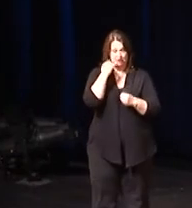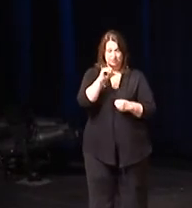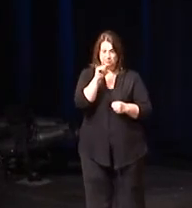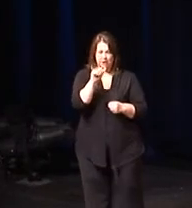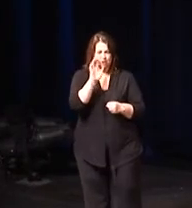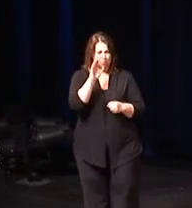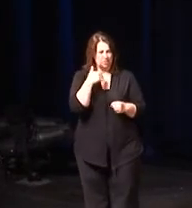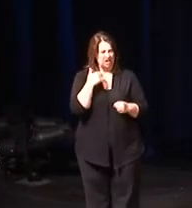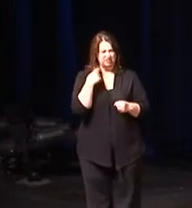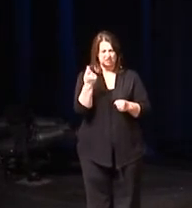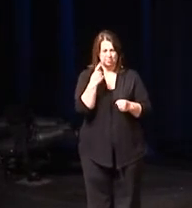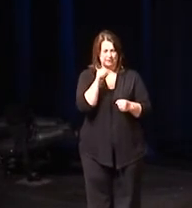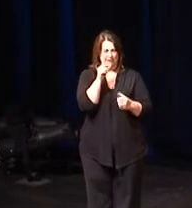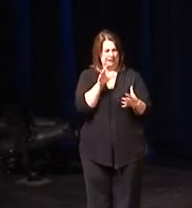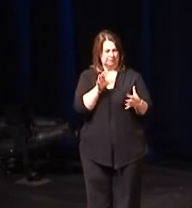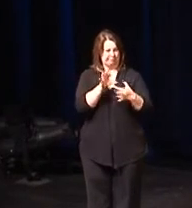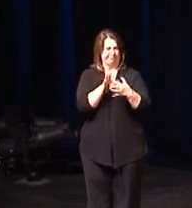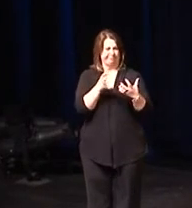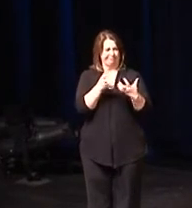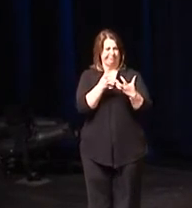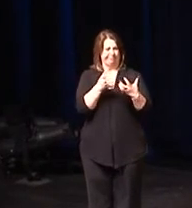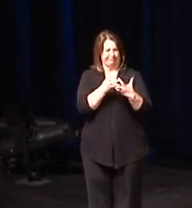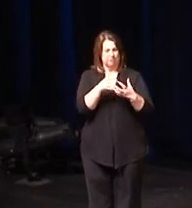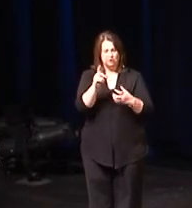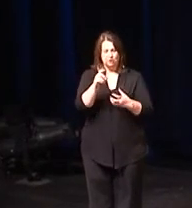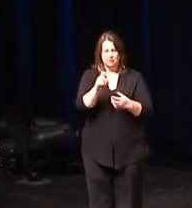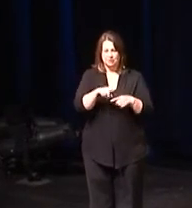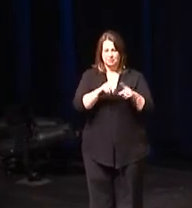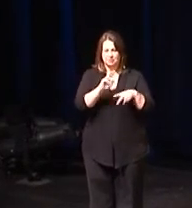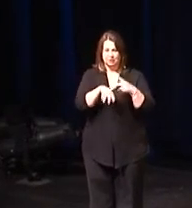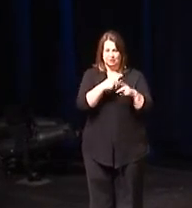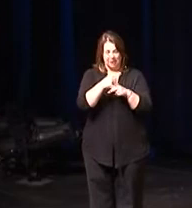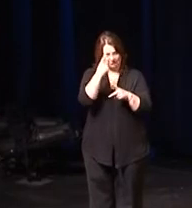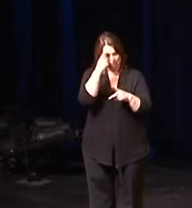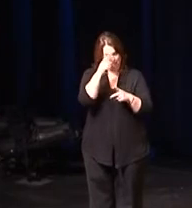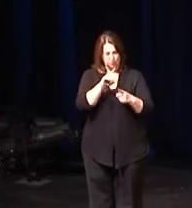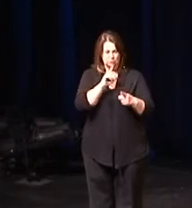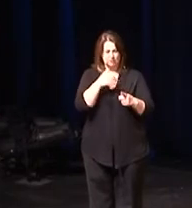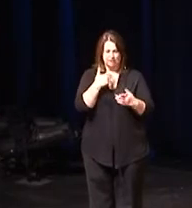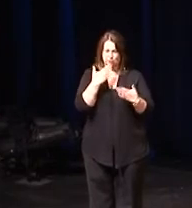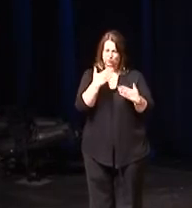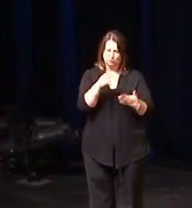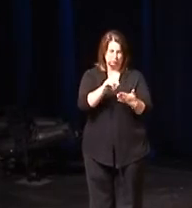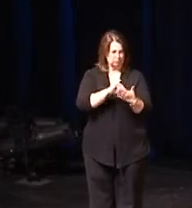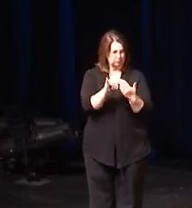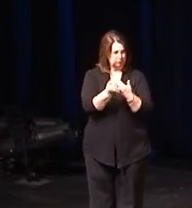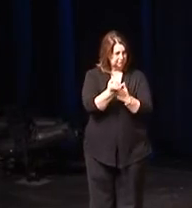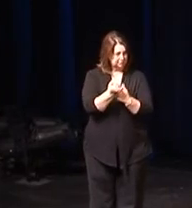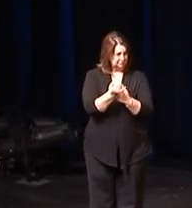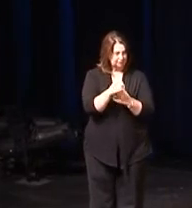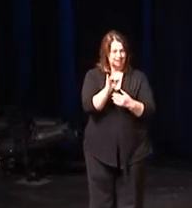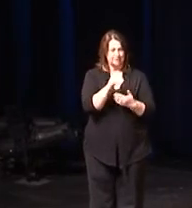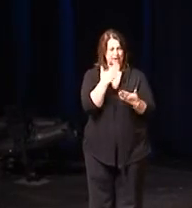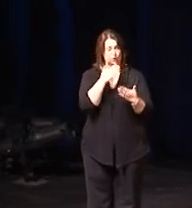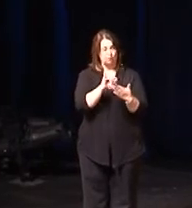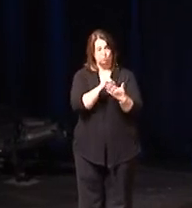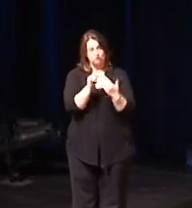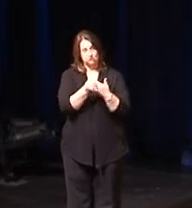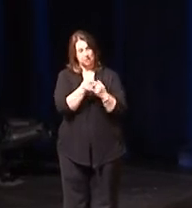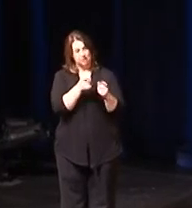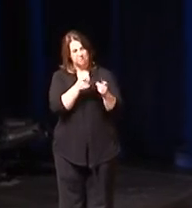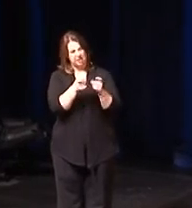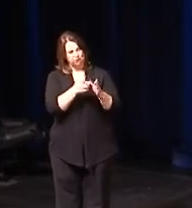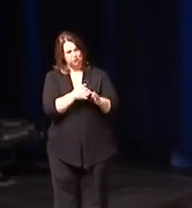very disjointed. You need the different kinds of minds to really have good projects, and then a good project manager knows